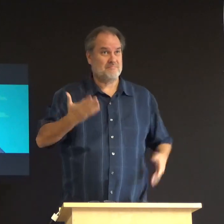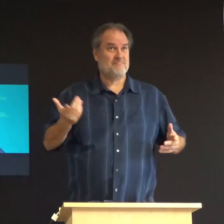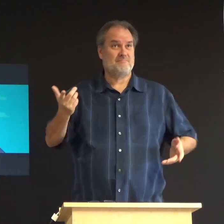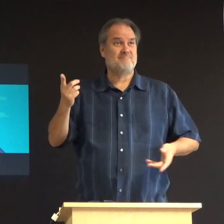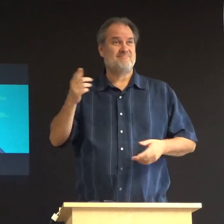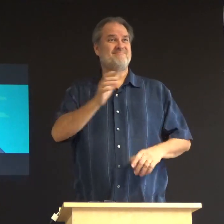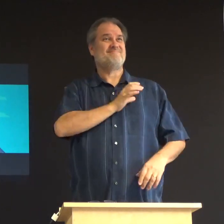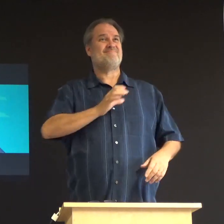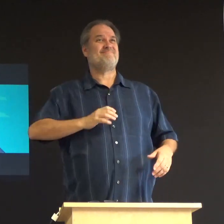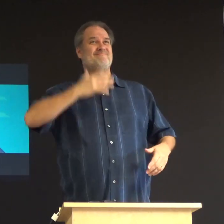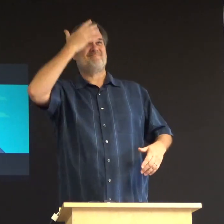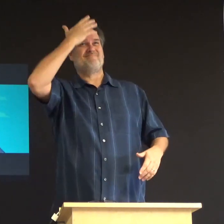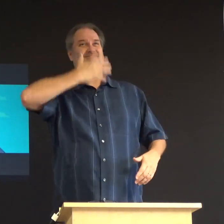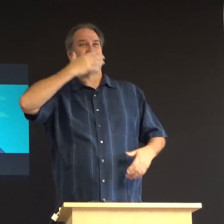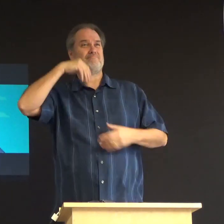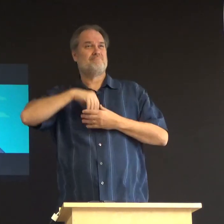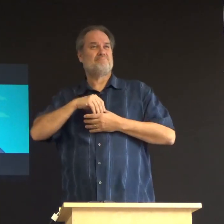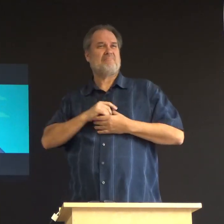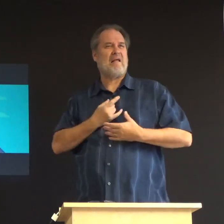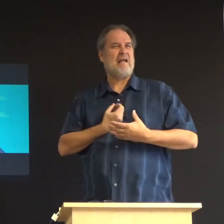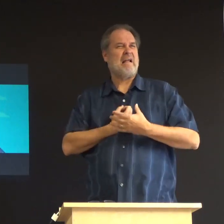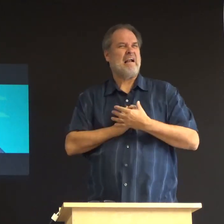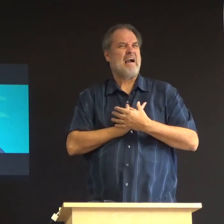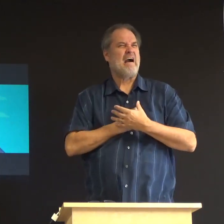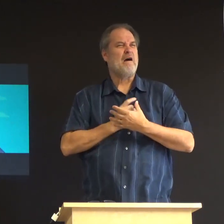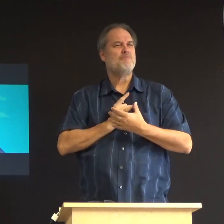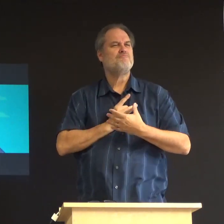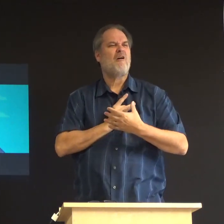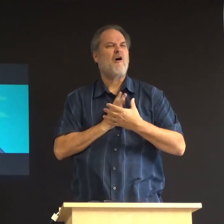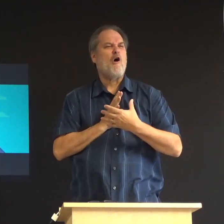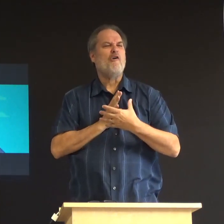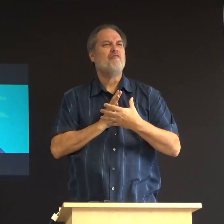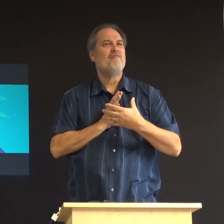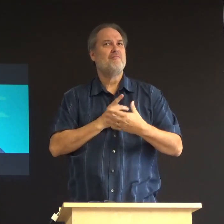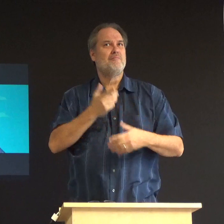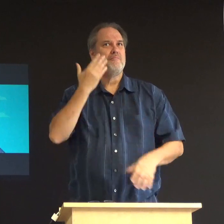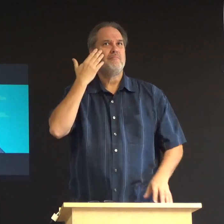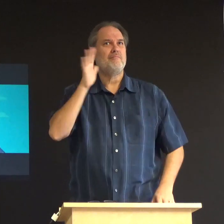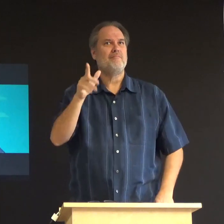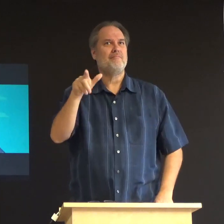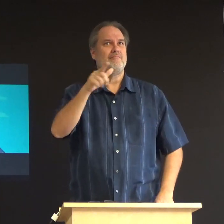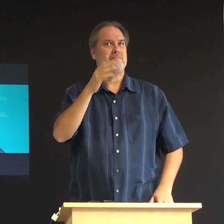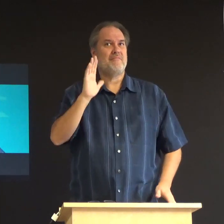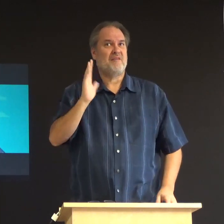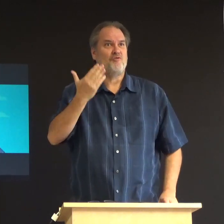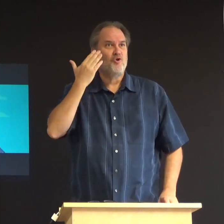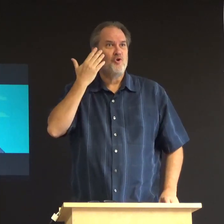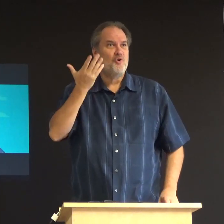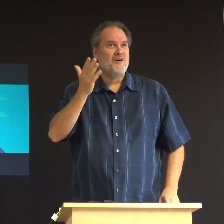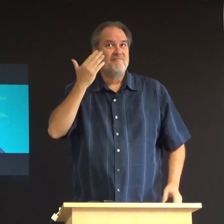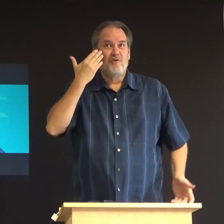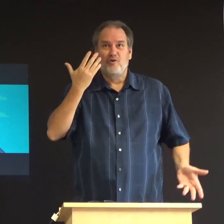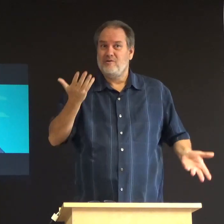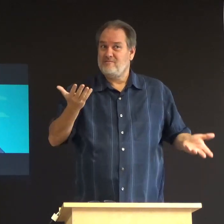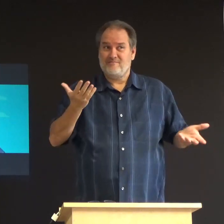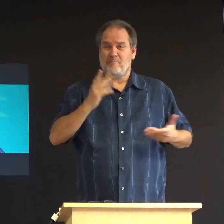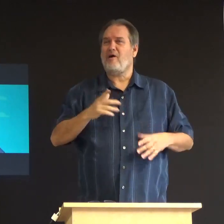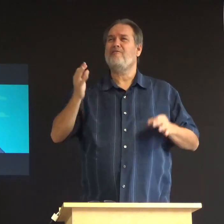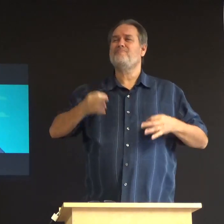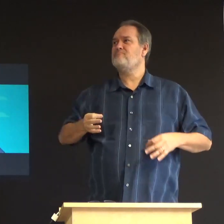Nobody knows. You know, many people inside, they truly don't love Christ.